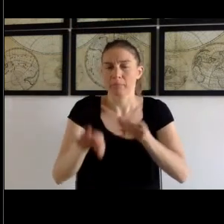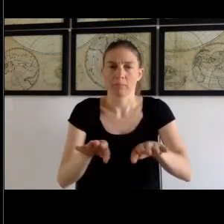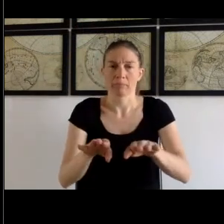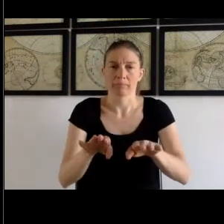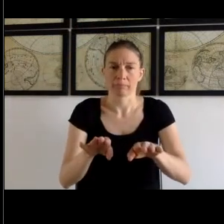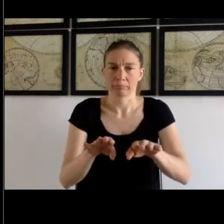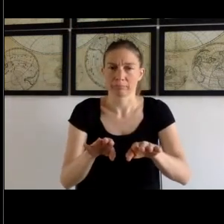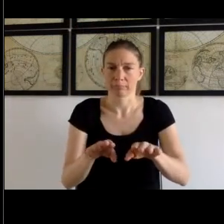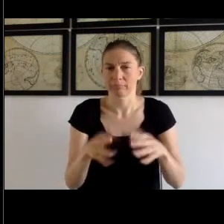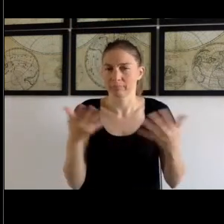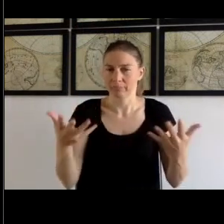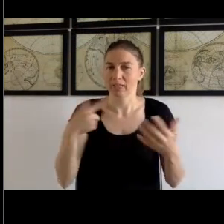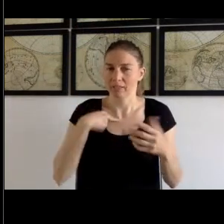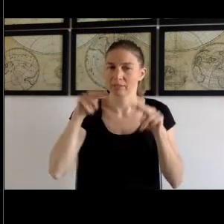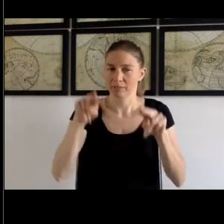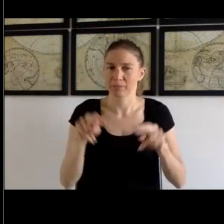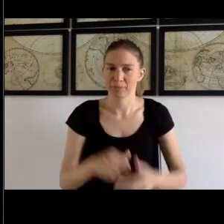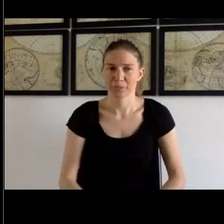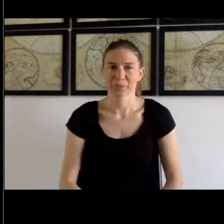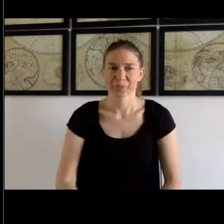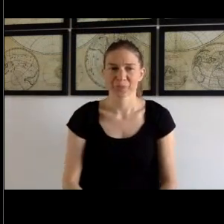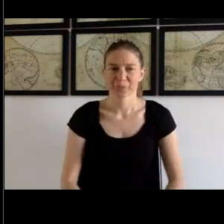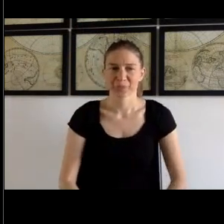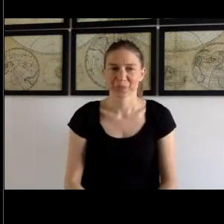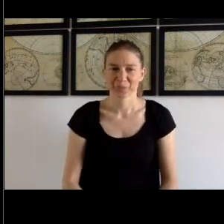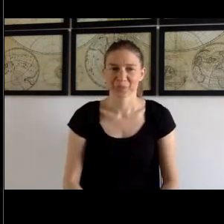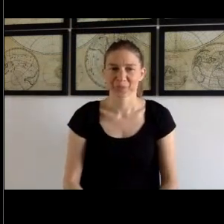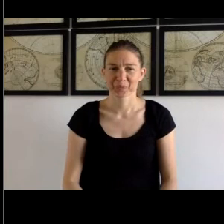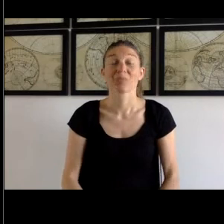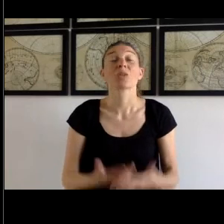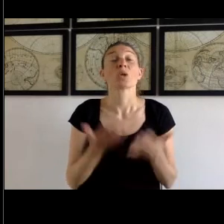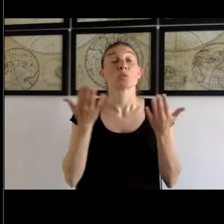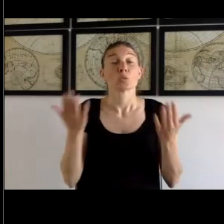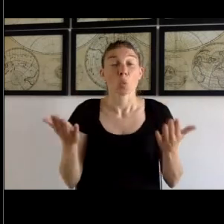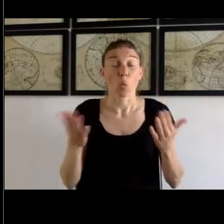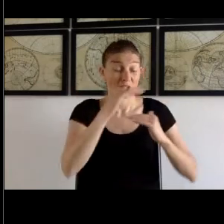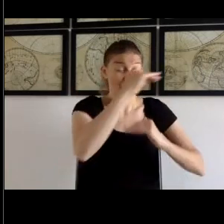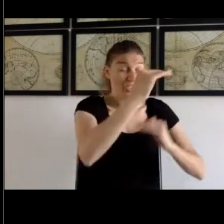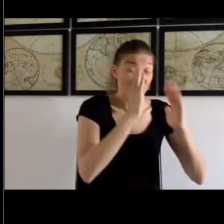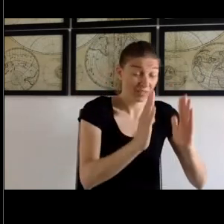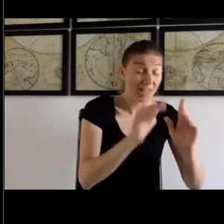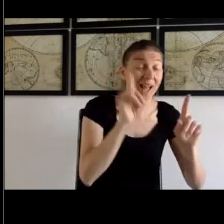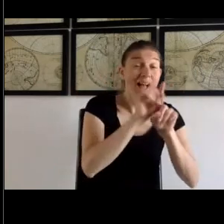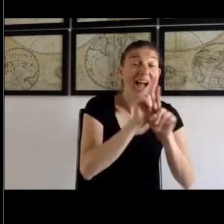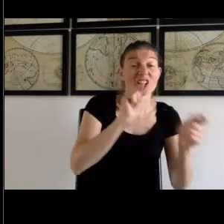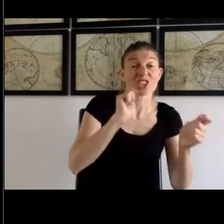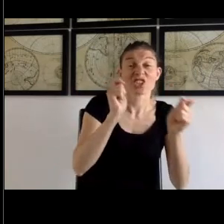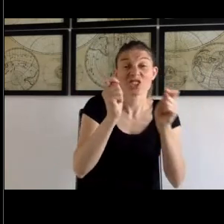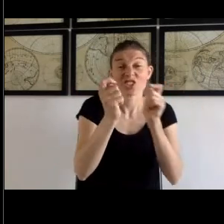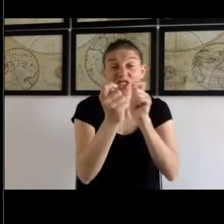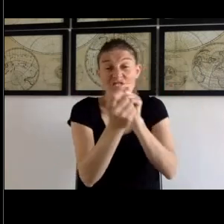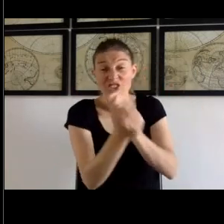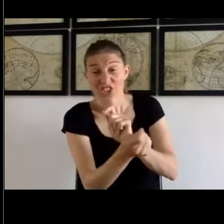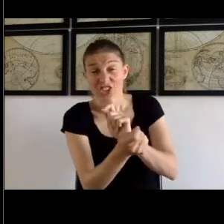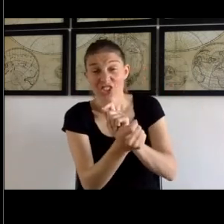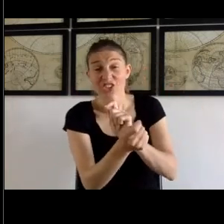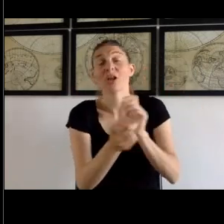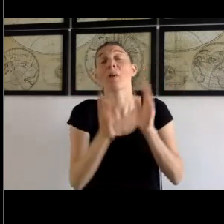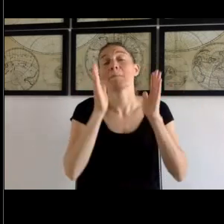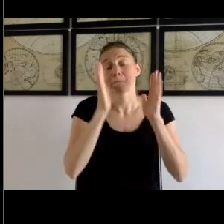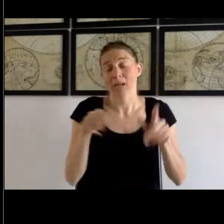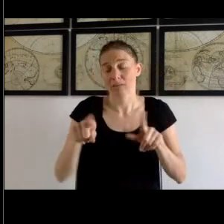Next. It's evident that the change of definition are related to change of assessment. For that, one of